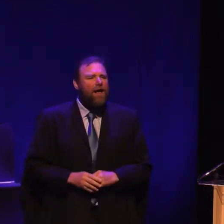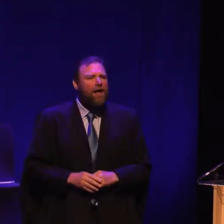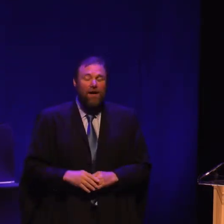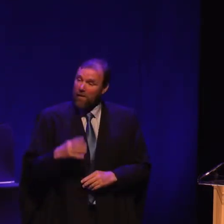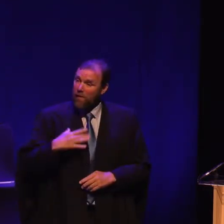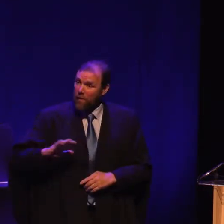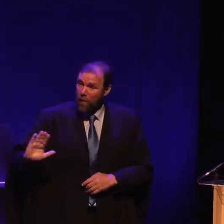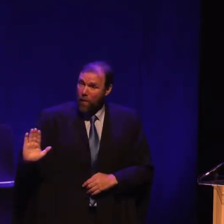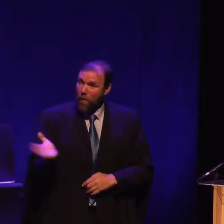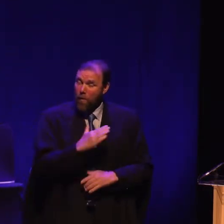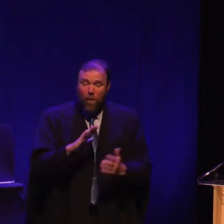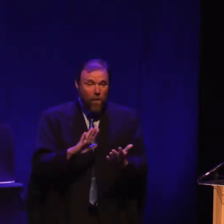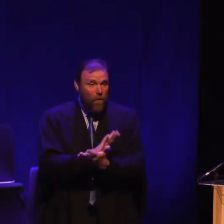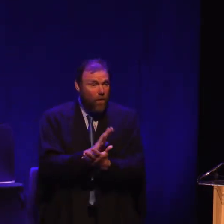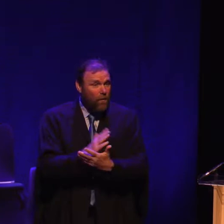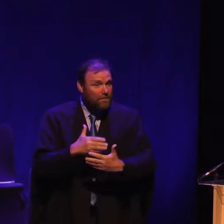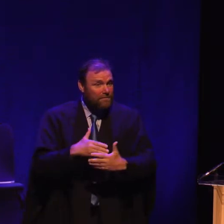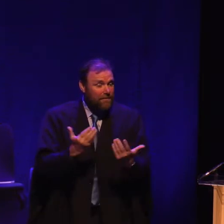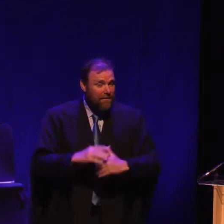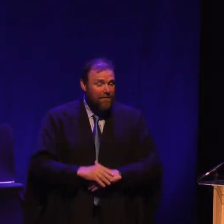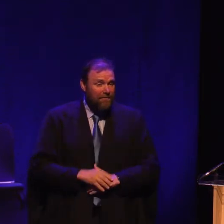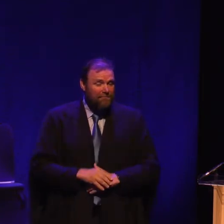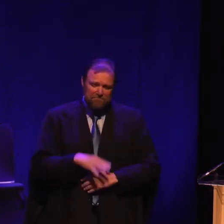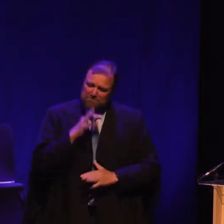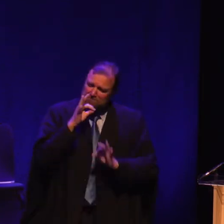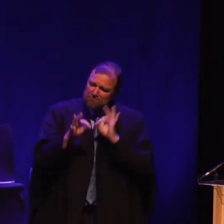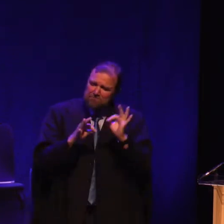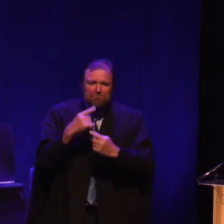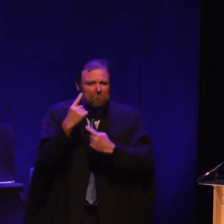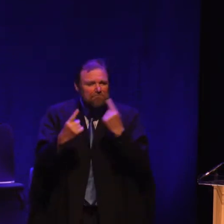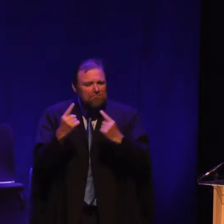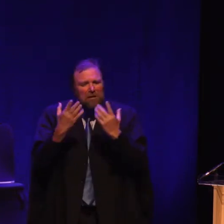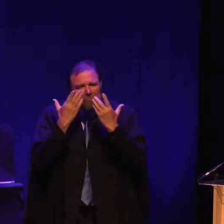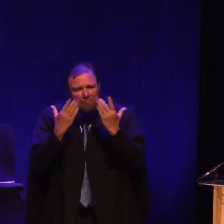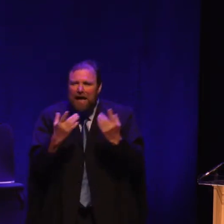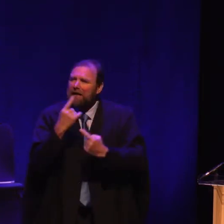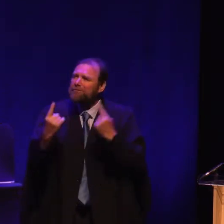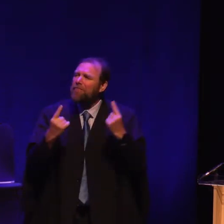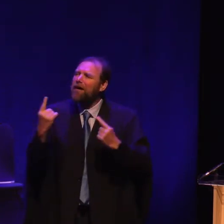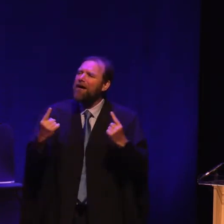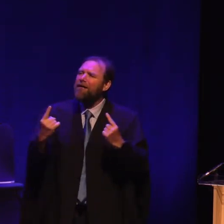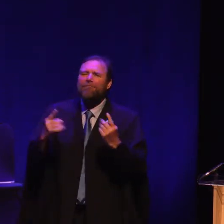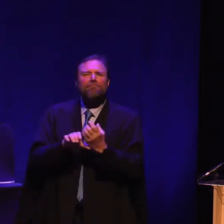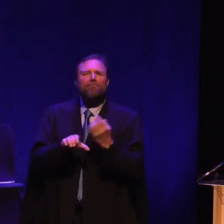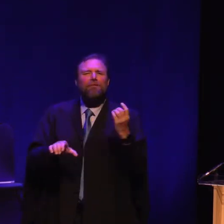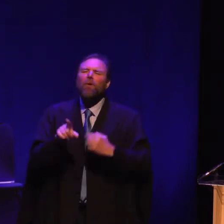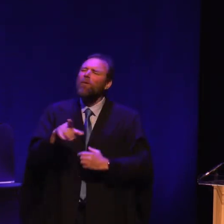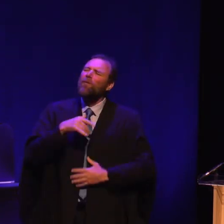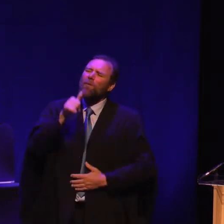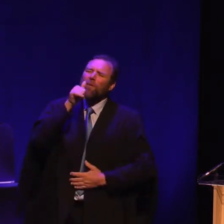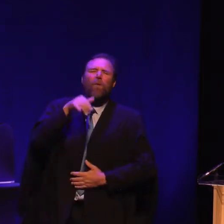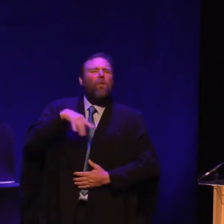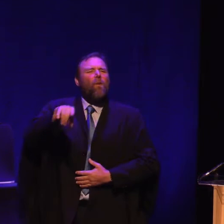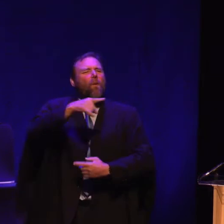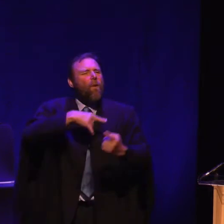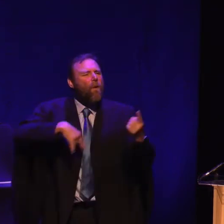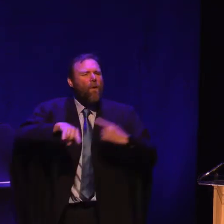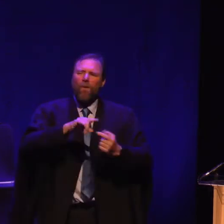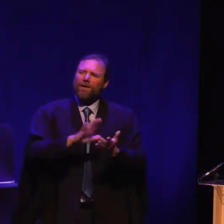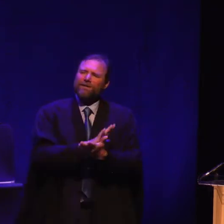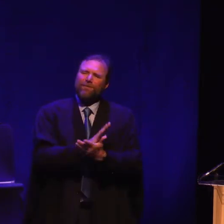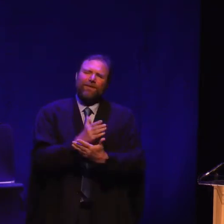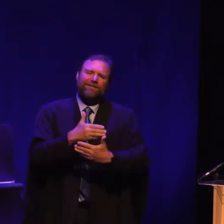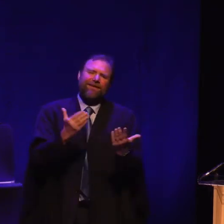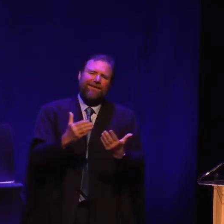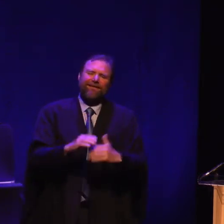to enjoy the day, so ask you to respect others who are also graduating with you. We know that you want everyone to enjoy the day as